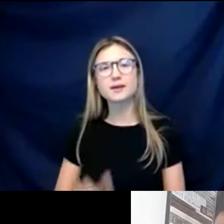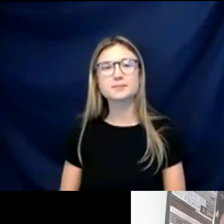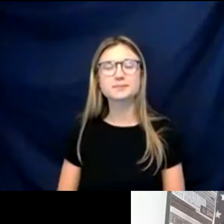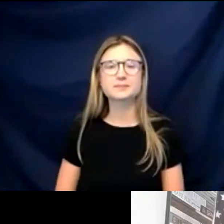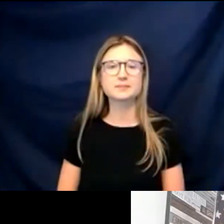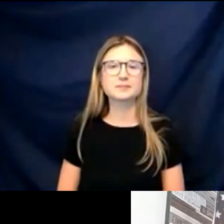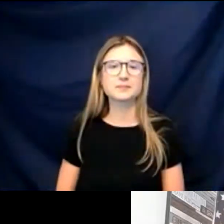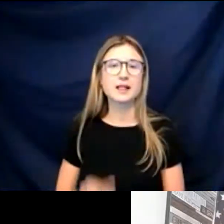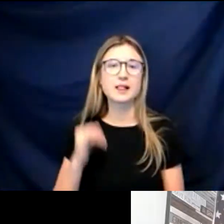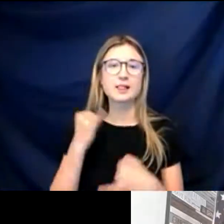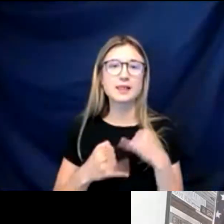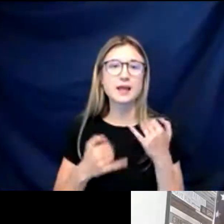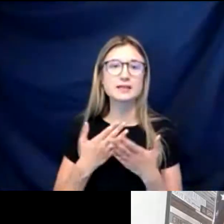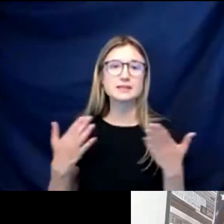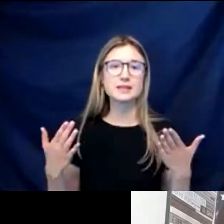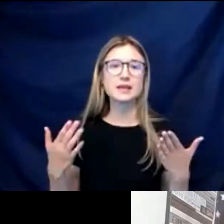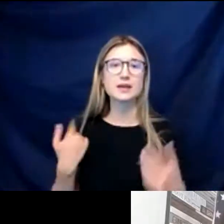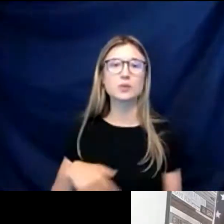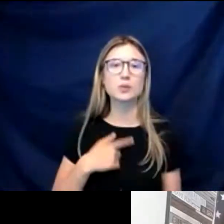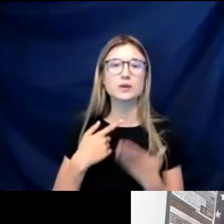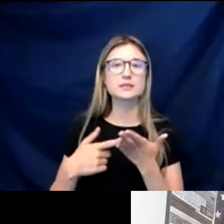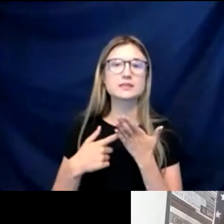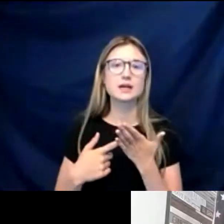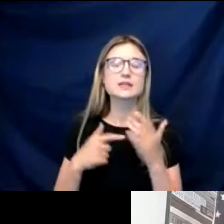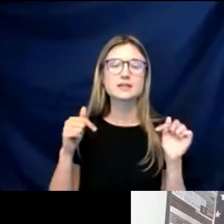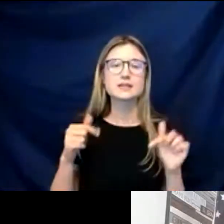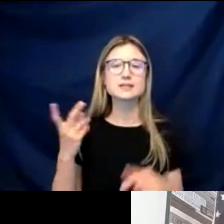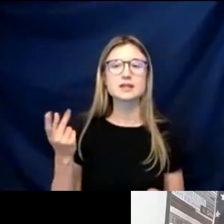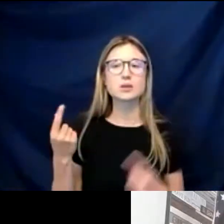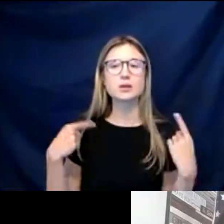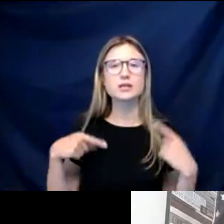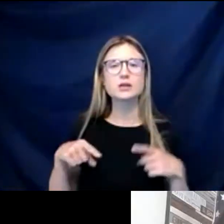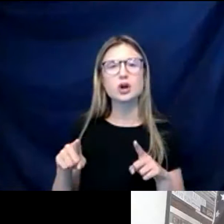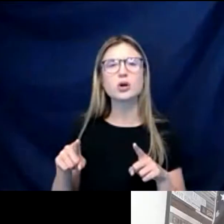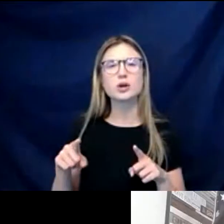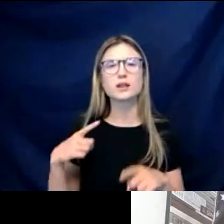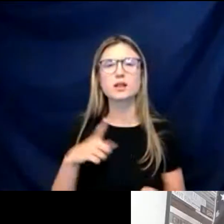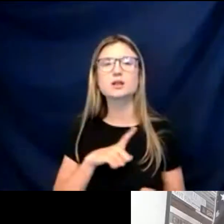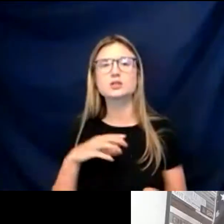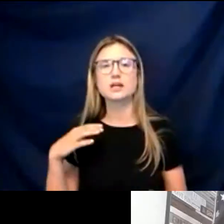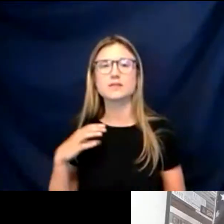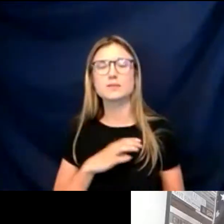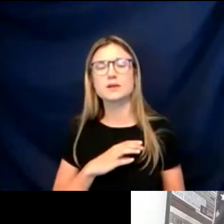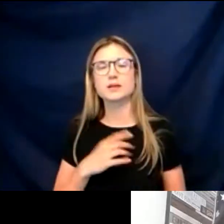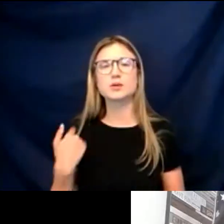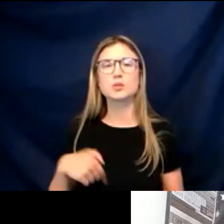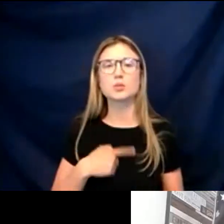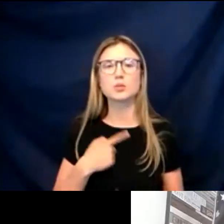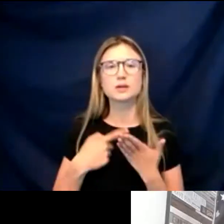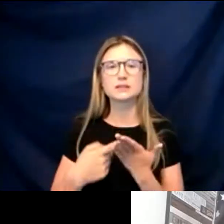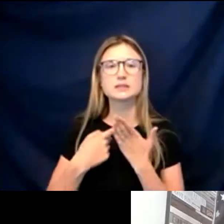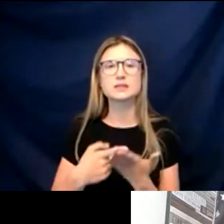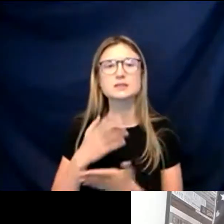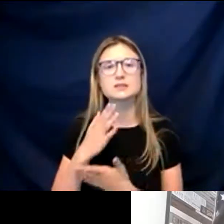And the last thing, and we talked about this a little bit during the legislative committee, we're talking about kind of some of the things we